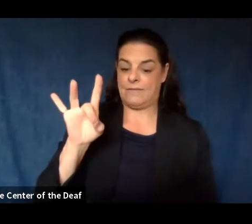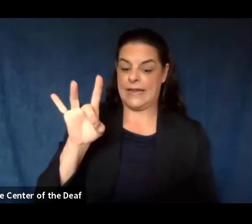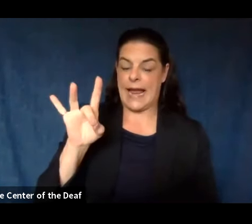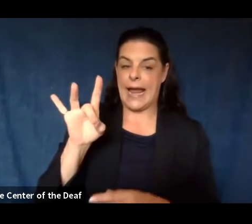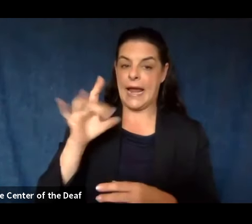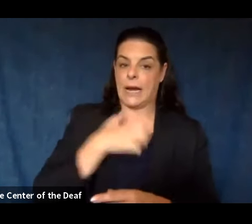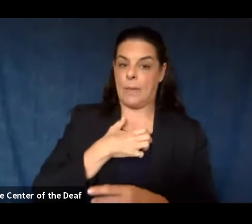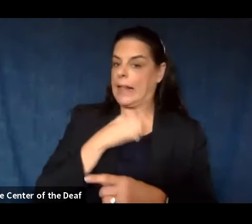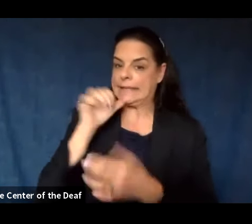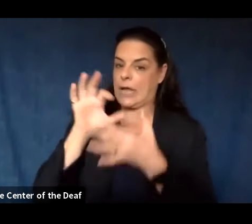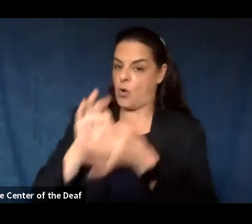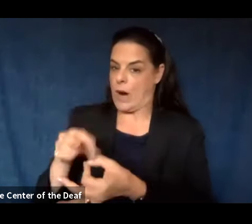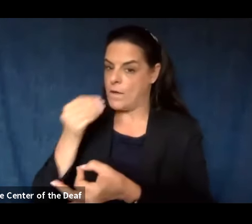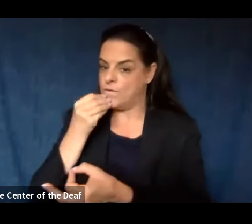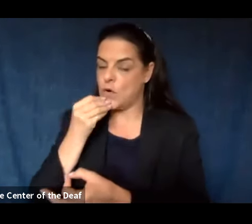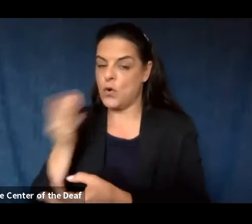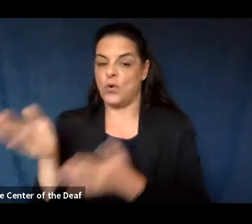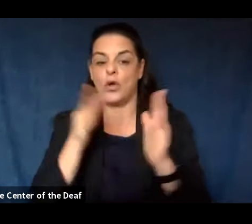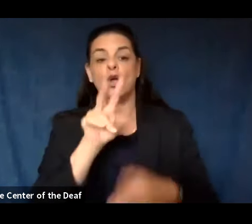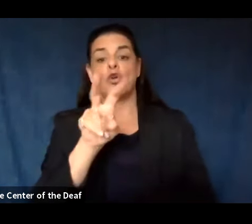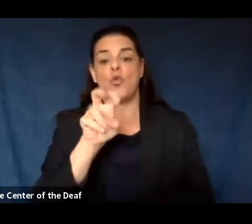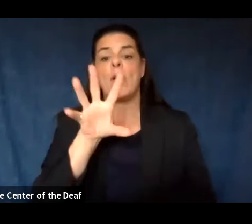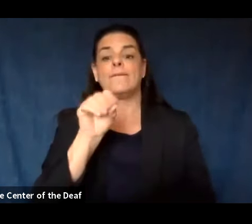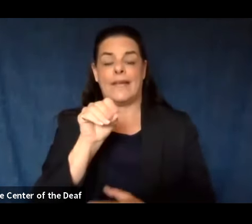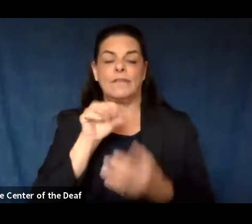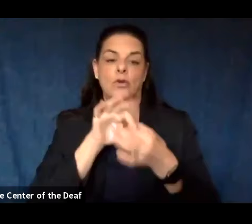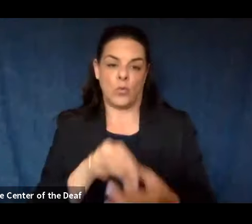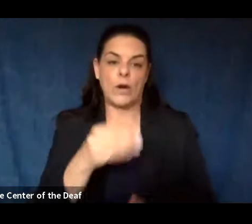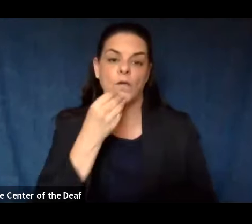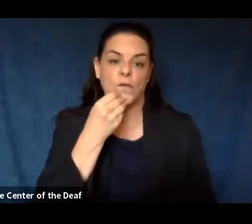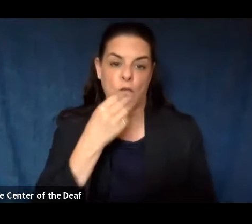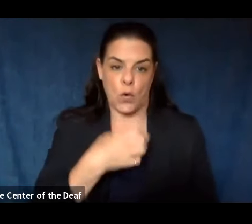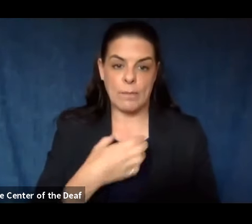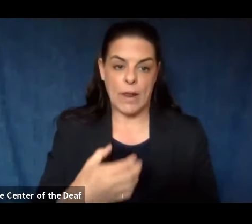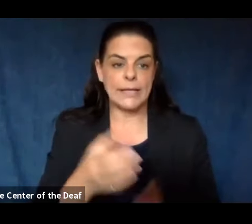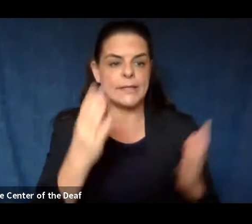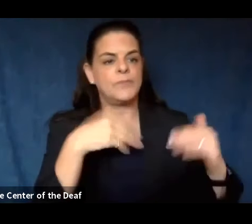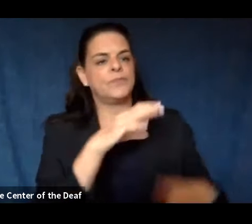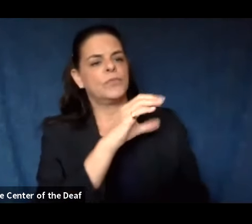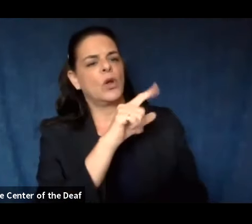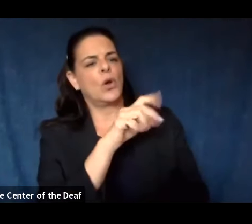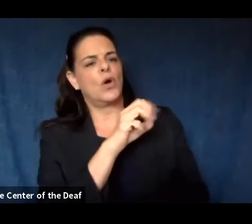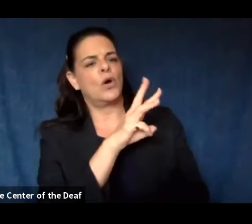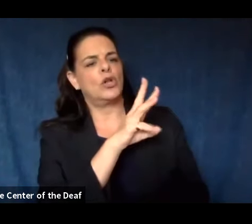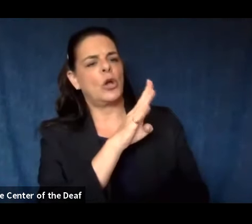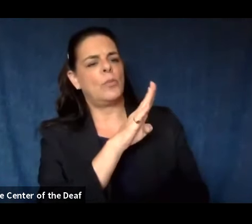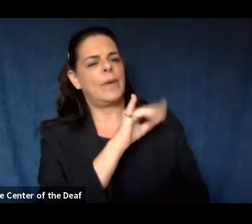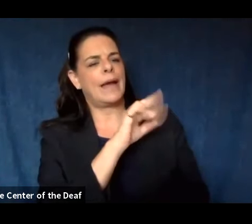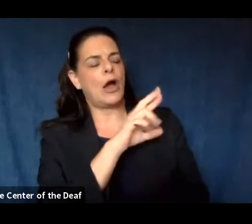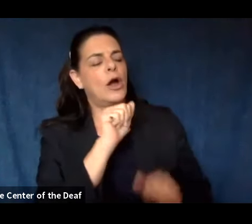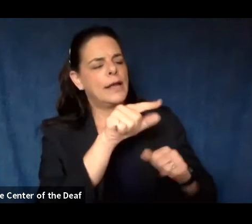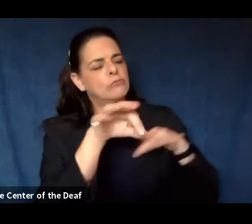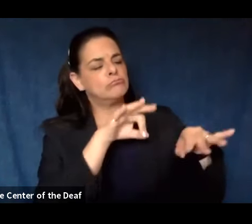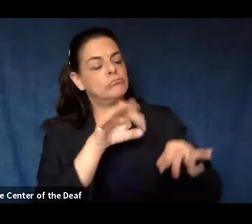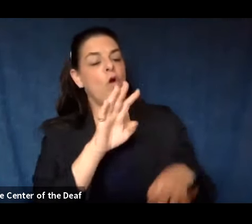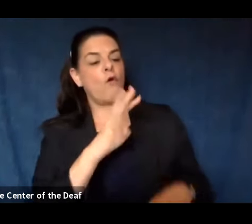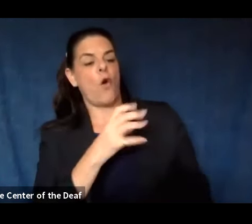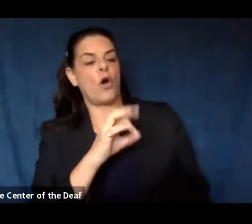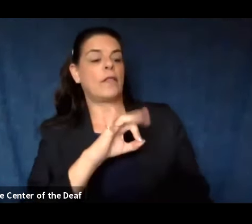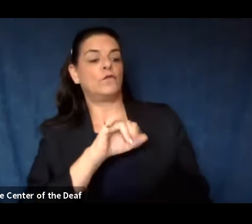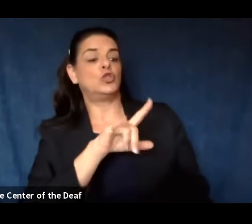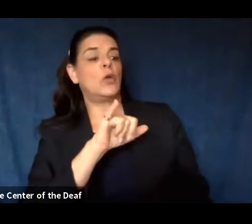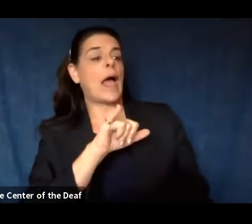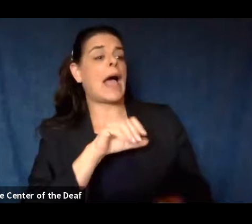complaints and 250 food complaints. From Cole with WBIR, can you walk us through your 4th of July